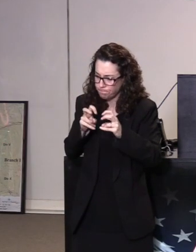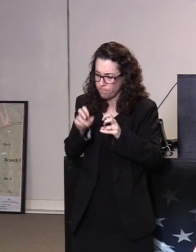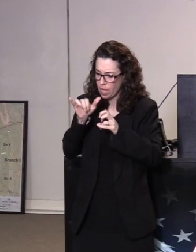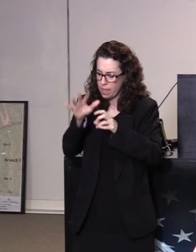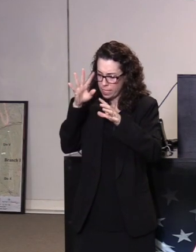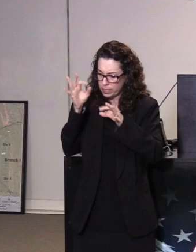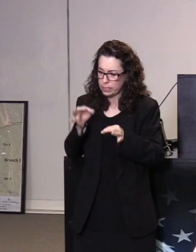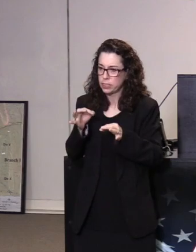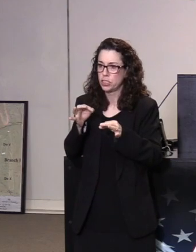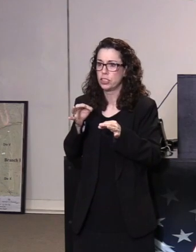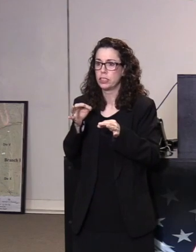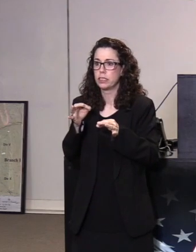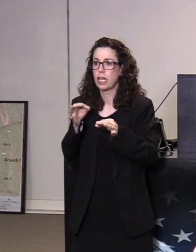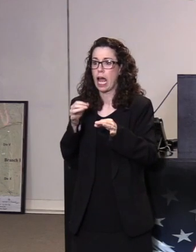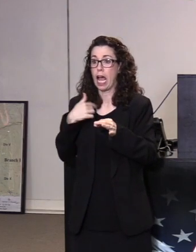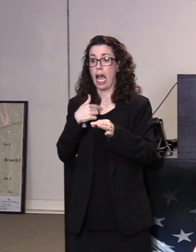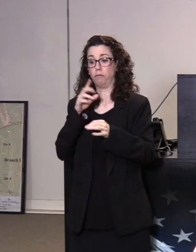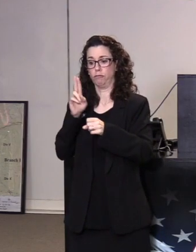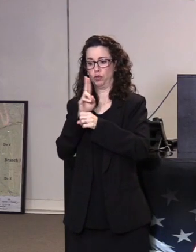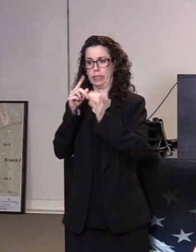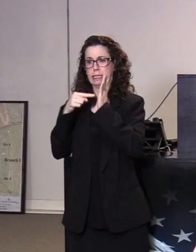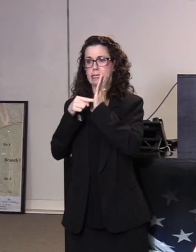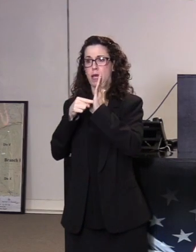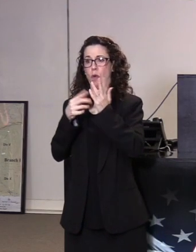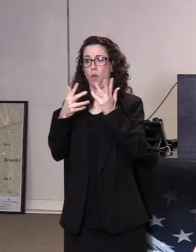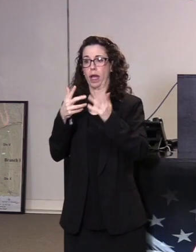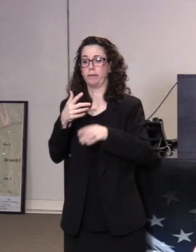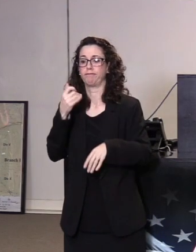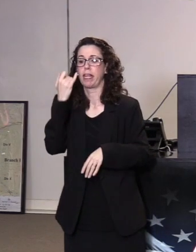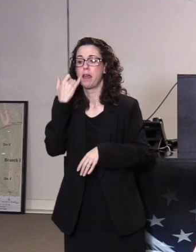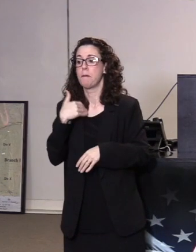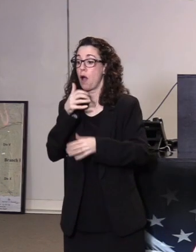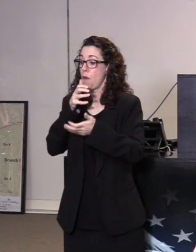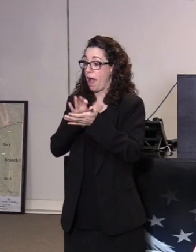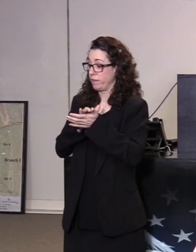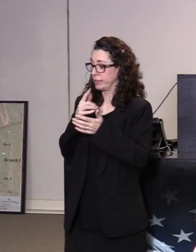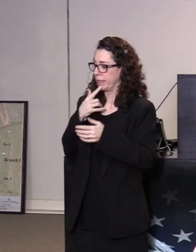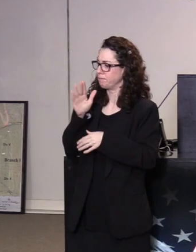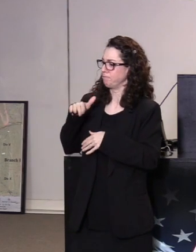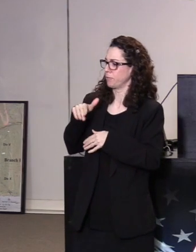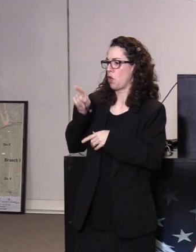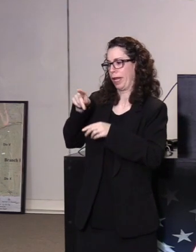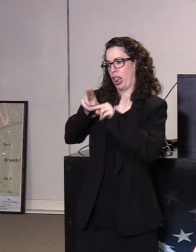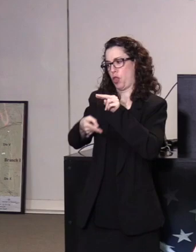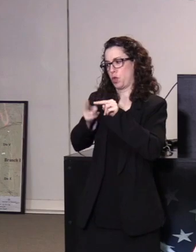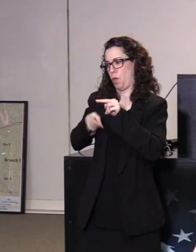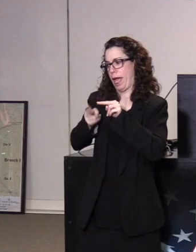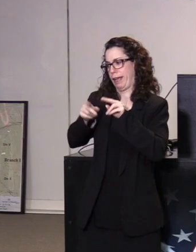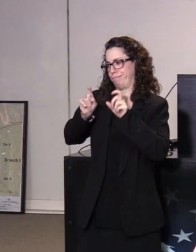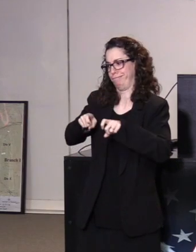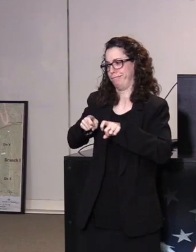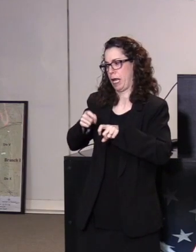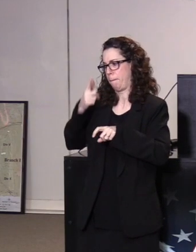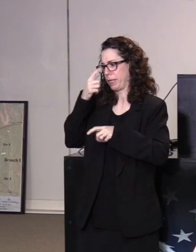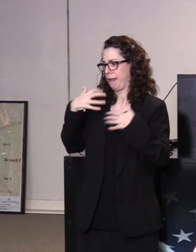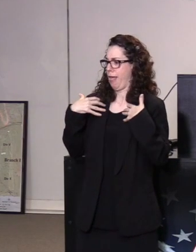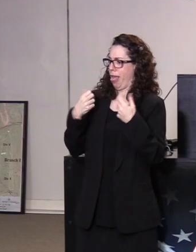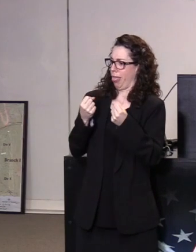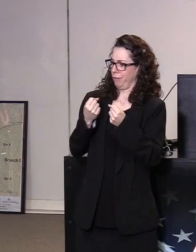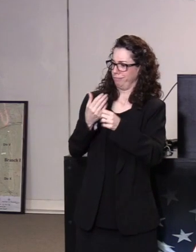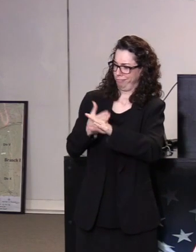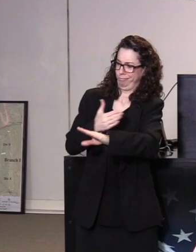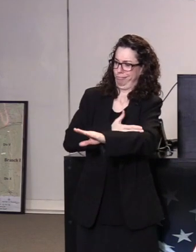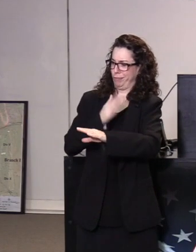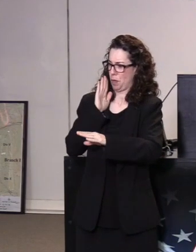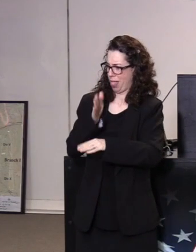the example that if my wife said, hey, you know, Randall, you really need to lose a little weight, it's going to be good for your health. She can say it all